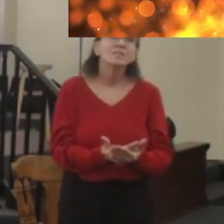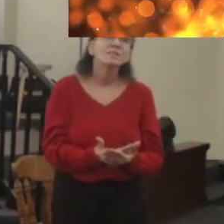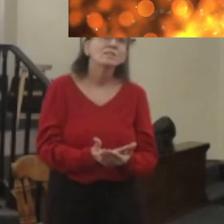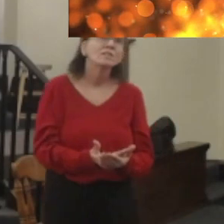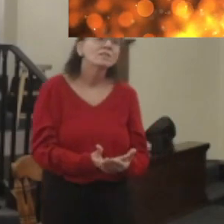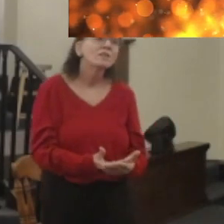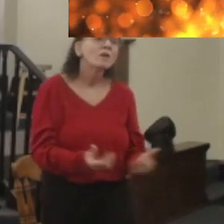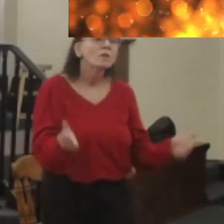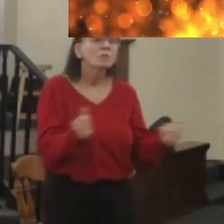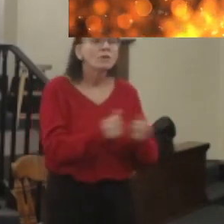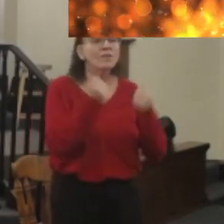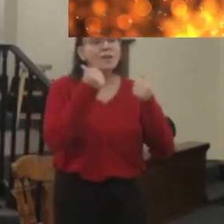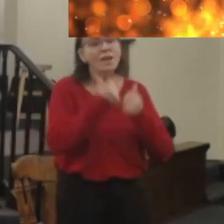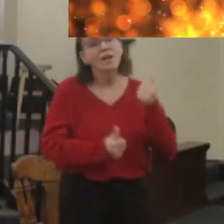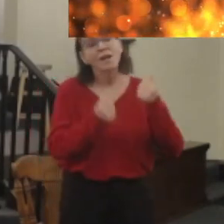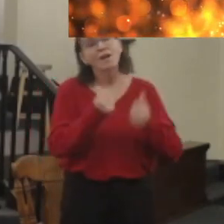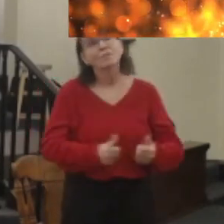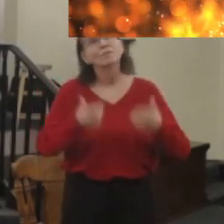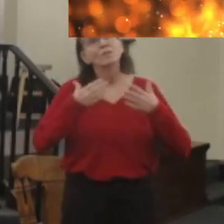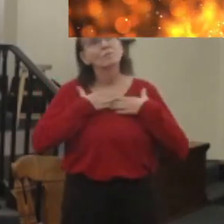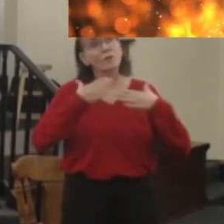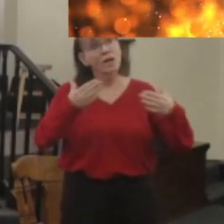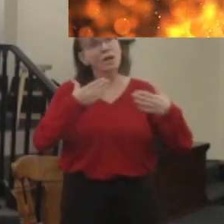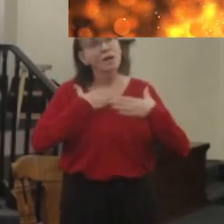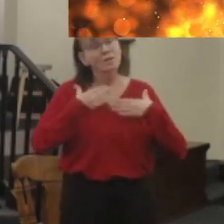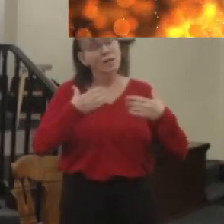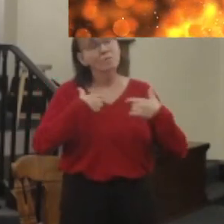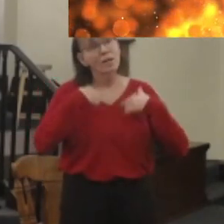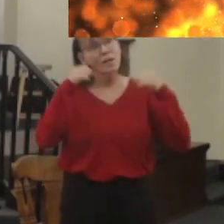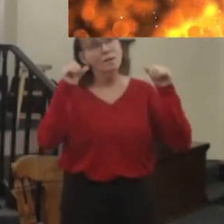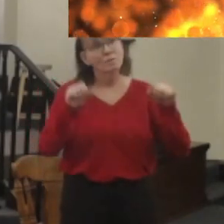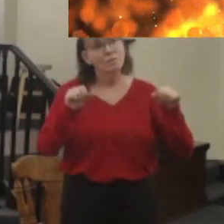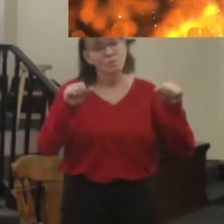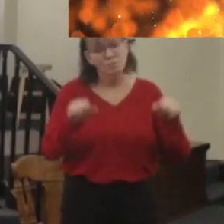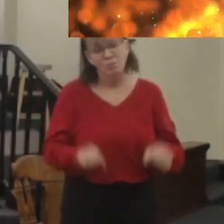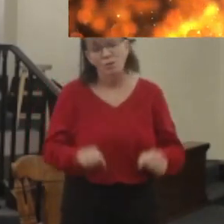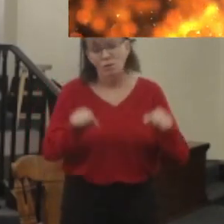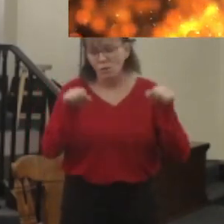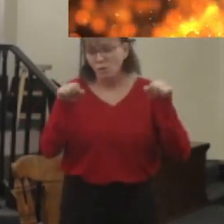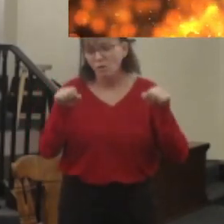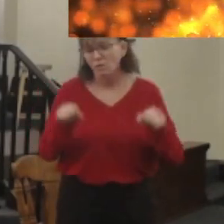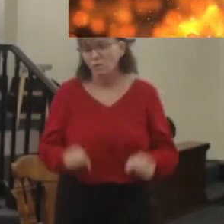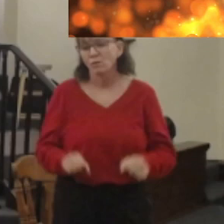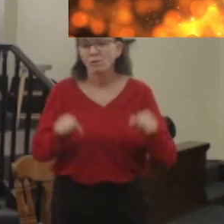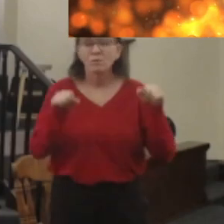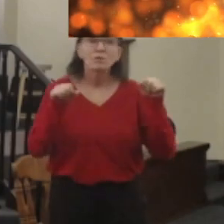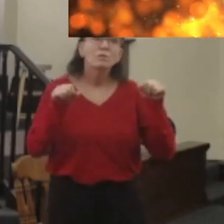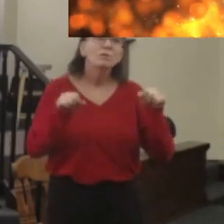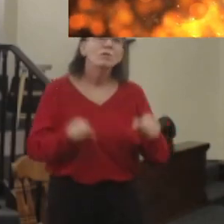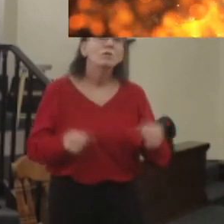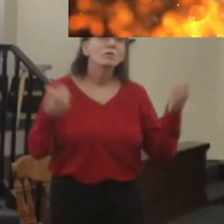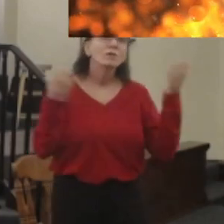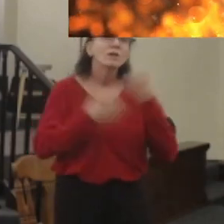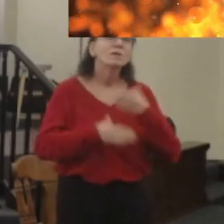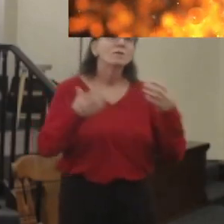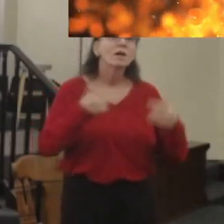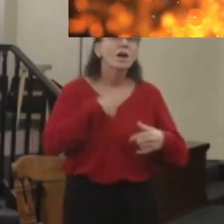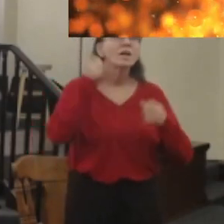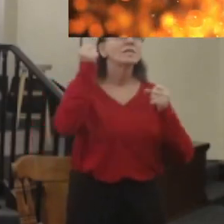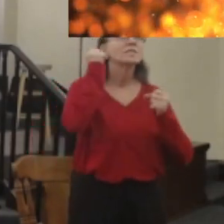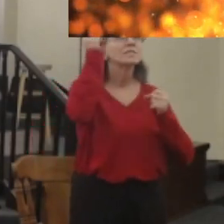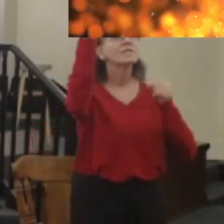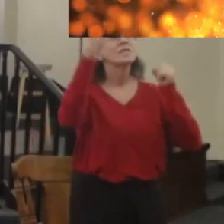good. With every breath that I am able, oh, I'm going